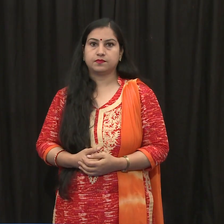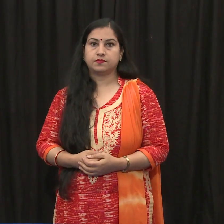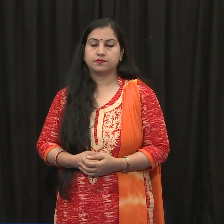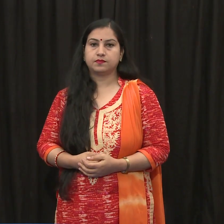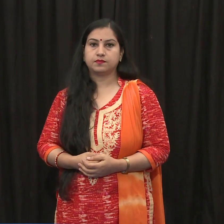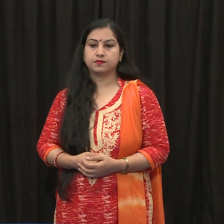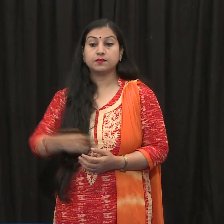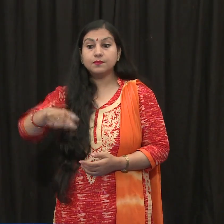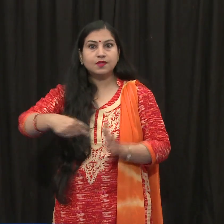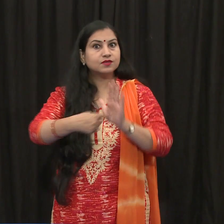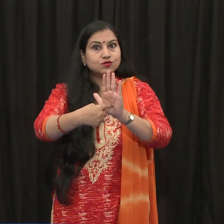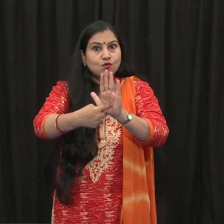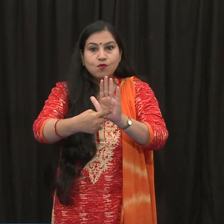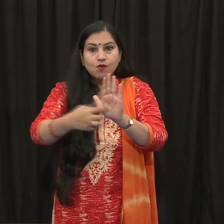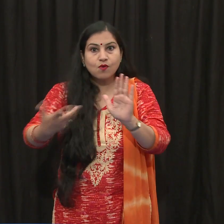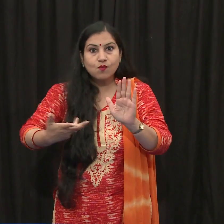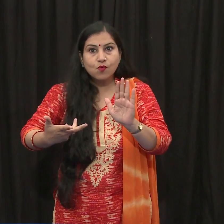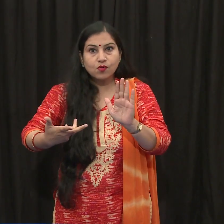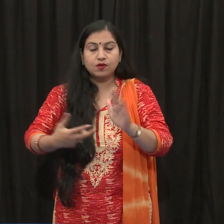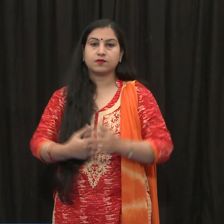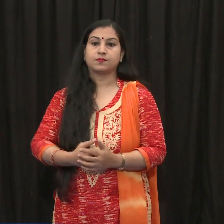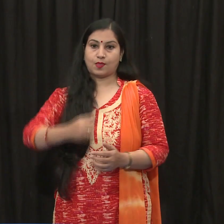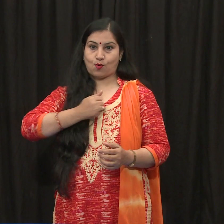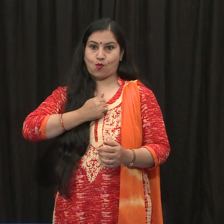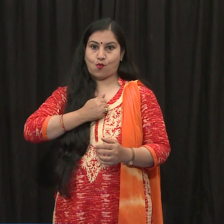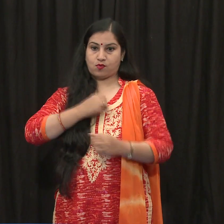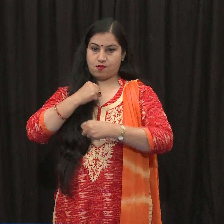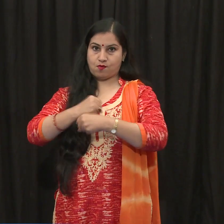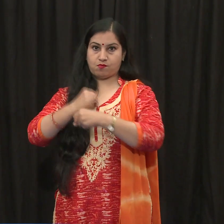It shows the importance of our Constitution.